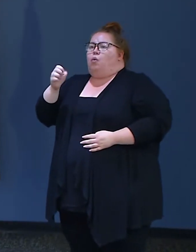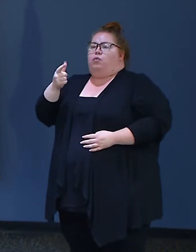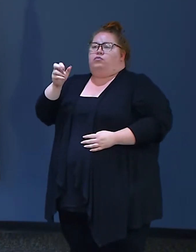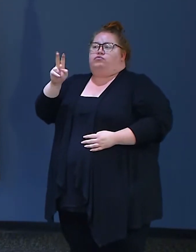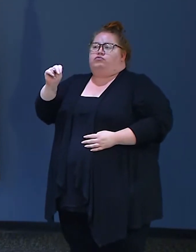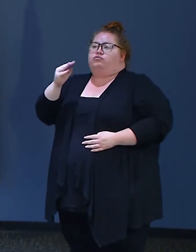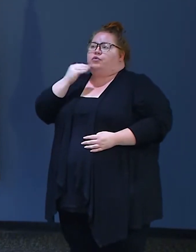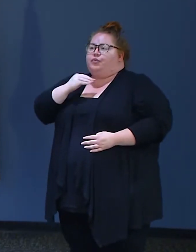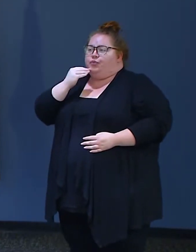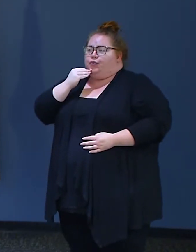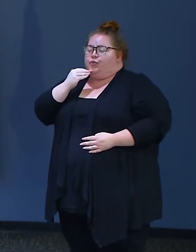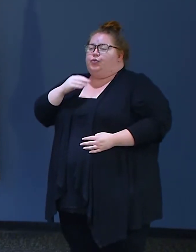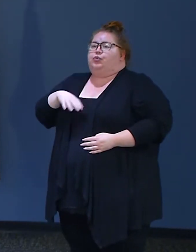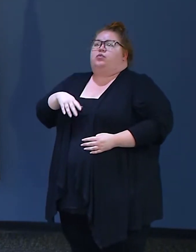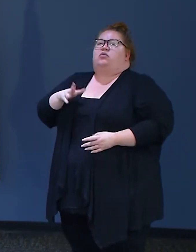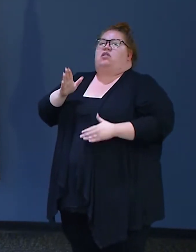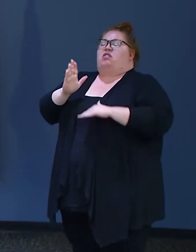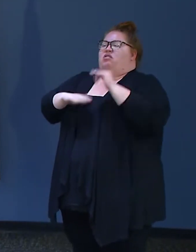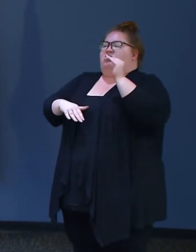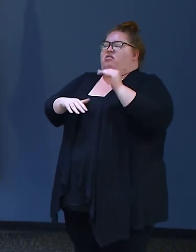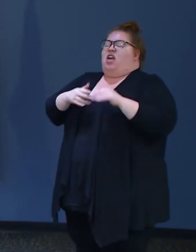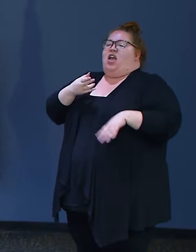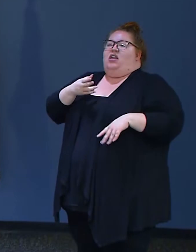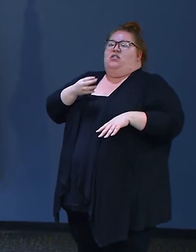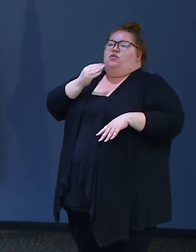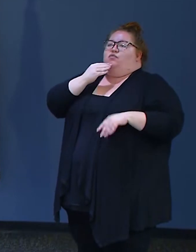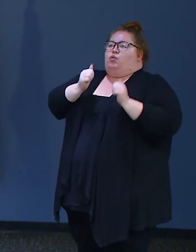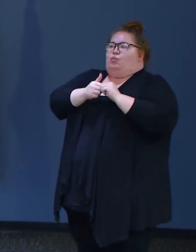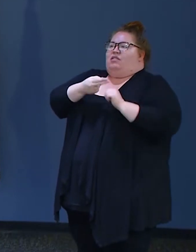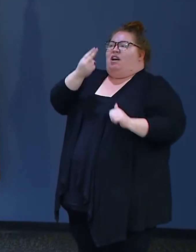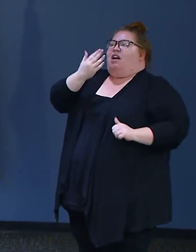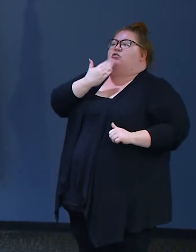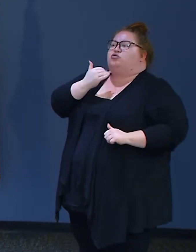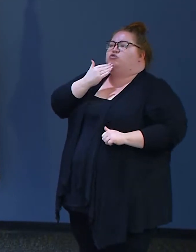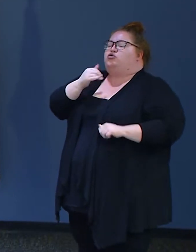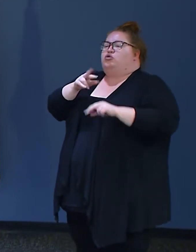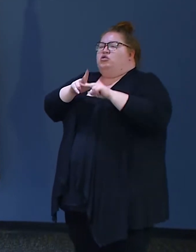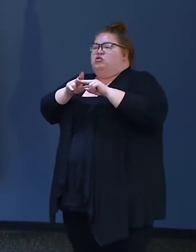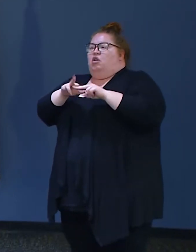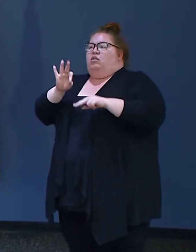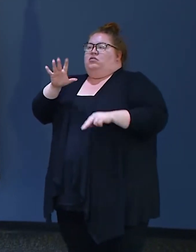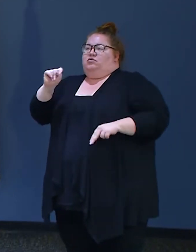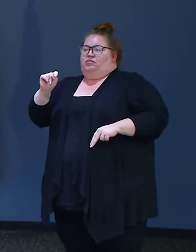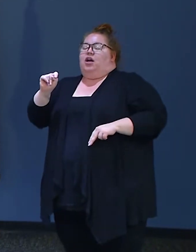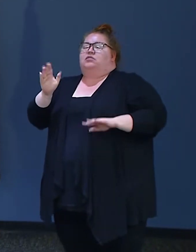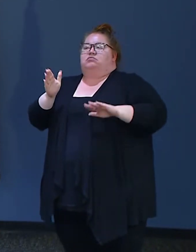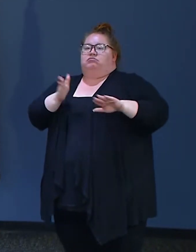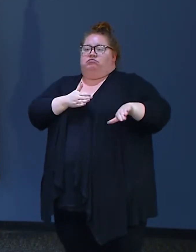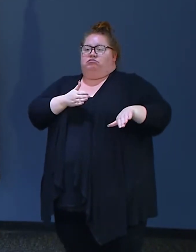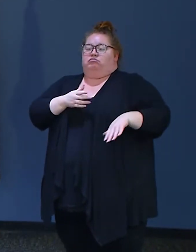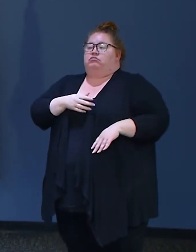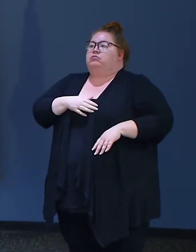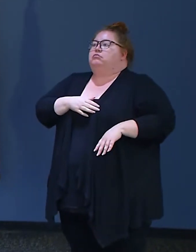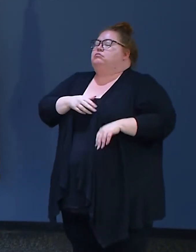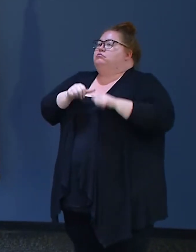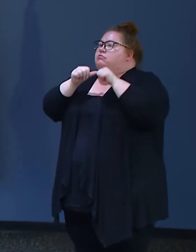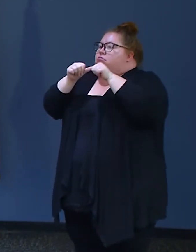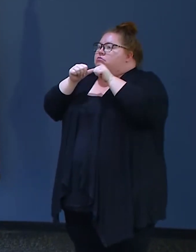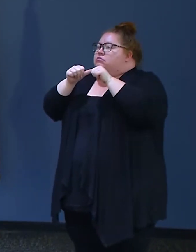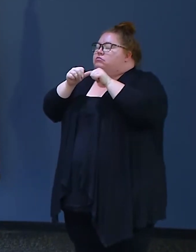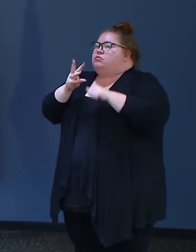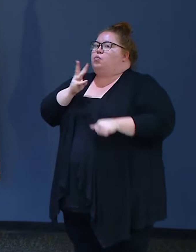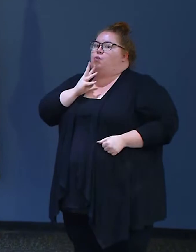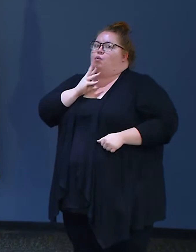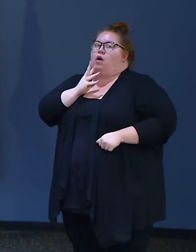can, rather than foods that are high in sugar and salt and fat. Stay hydrated. It's getting